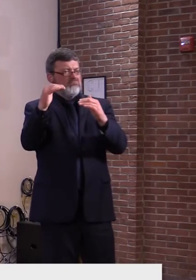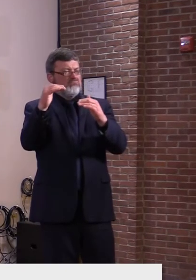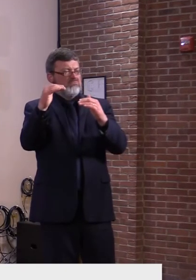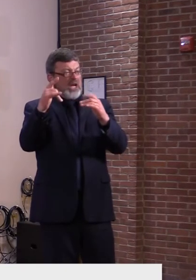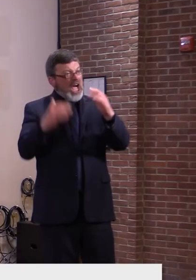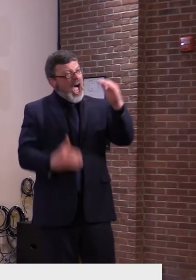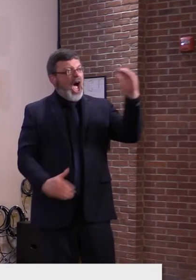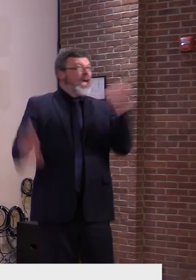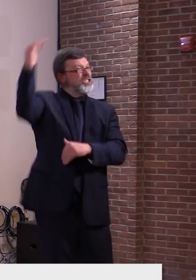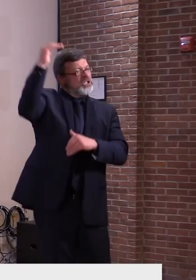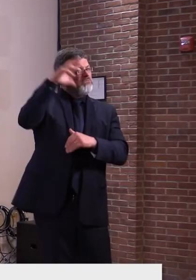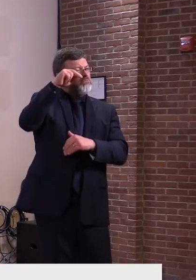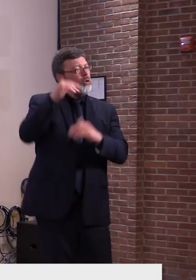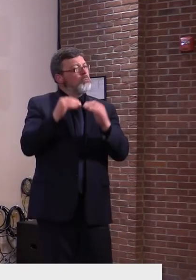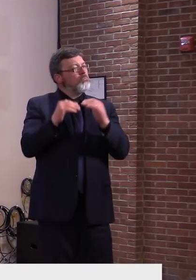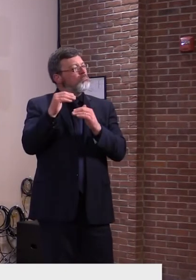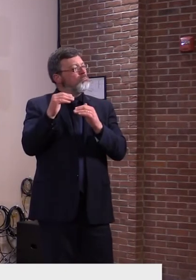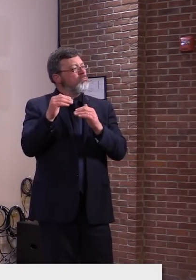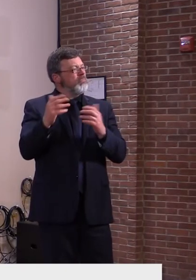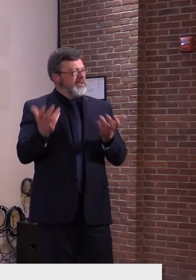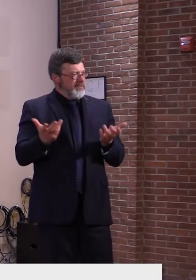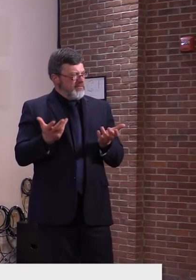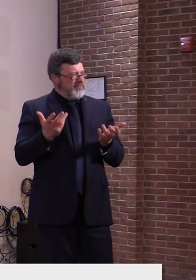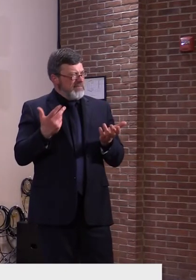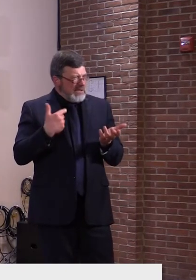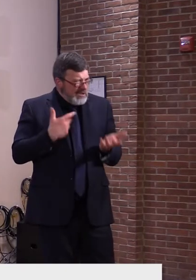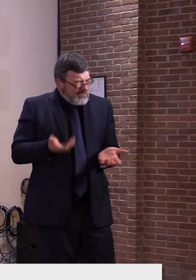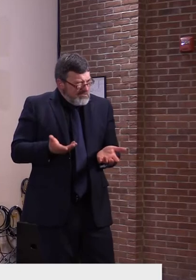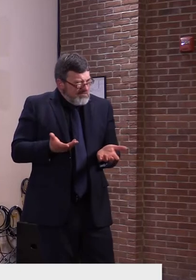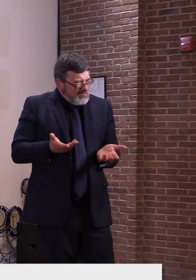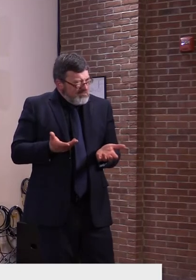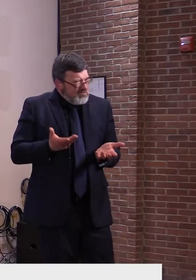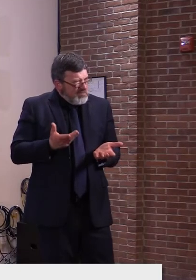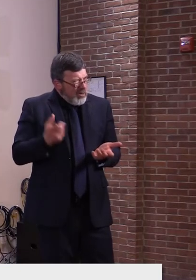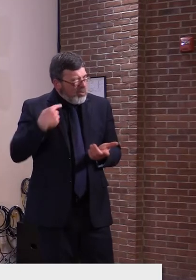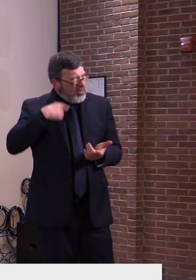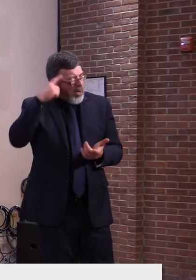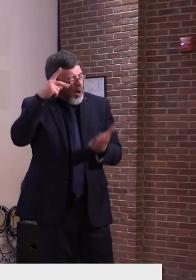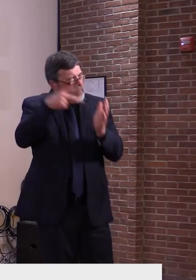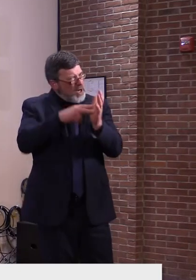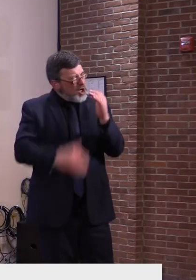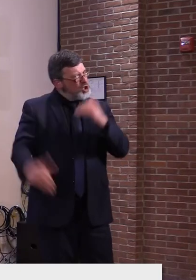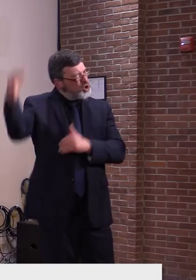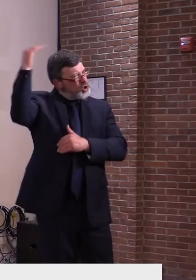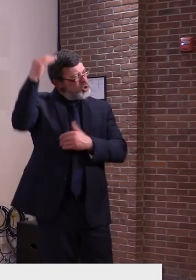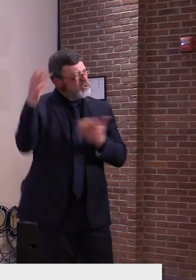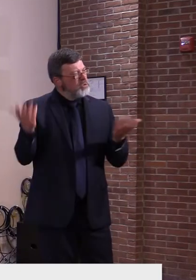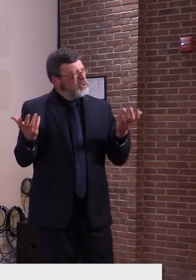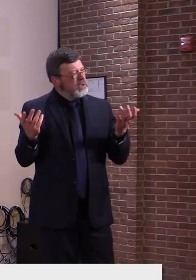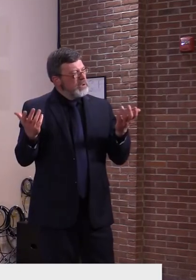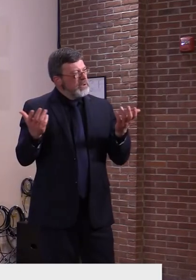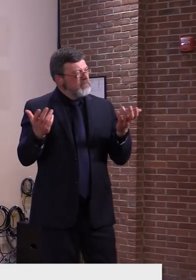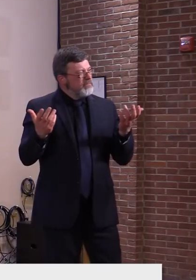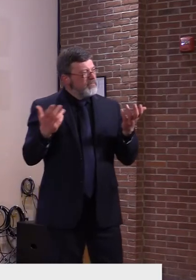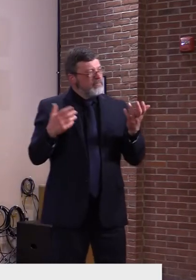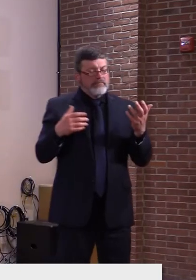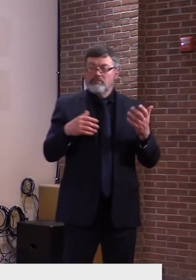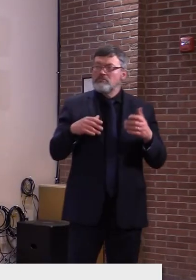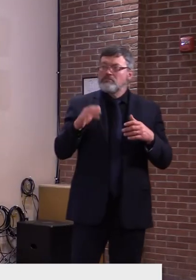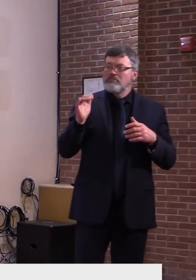you're watching specifically, like the number of vaccinated or the rate of vaccinated people coming to the